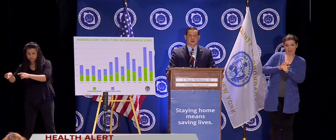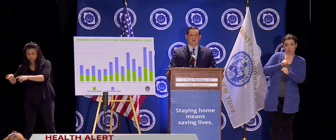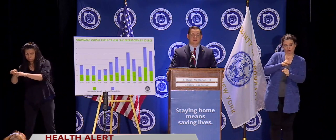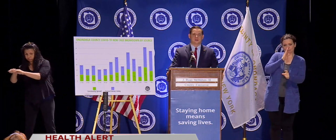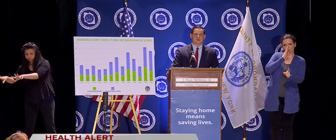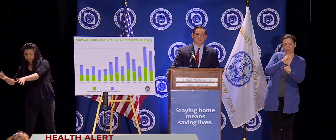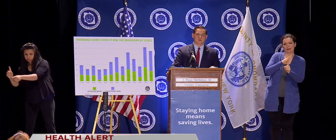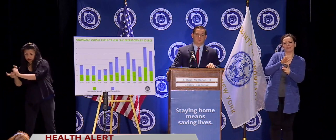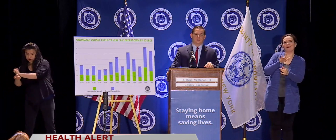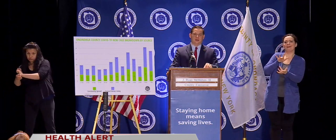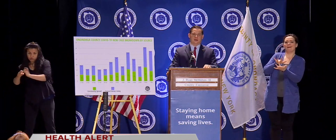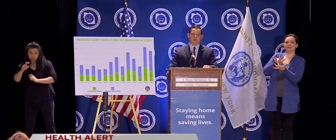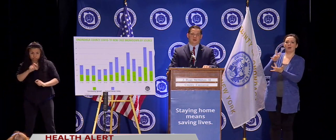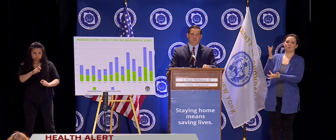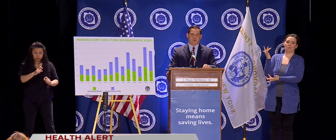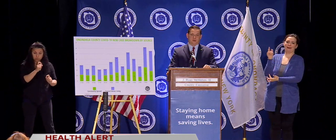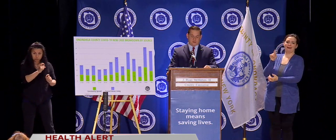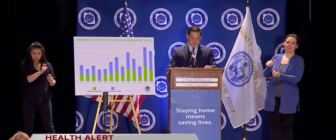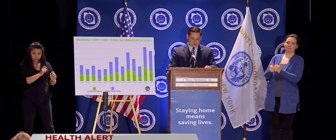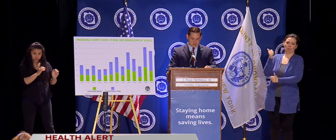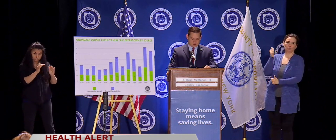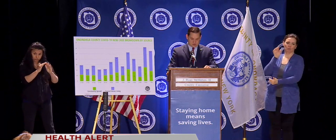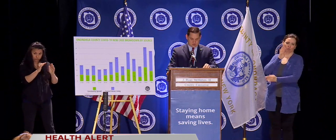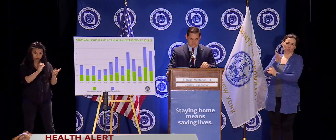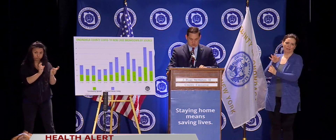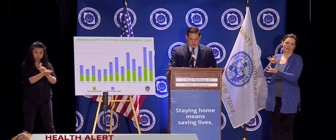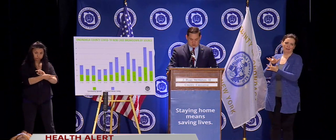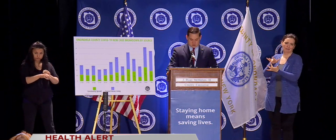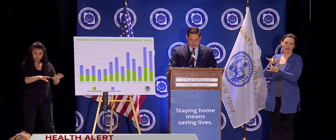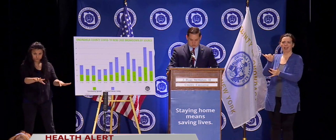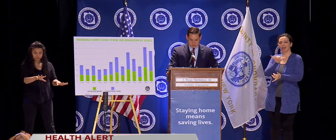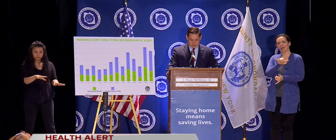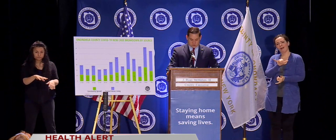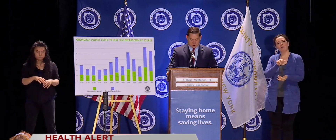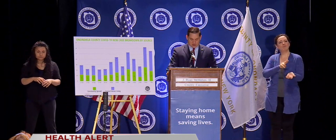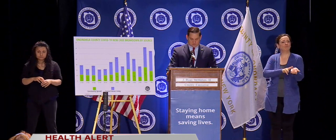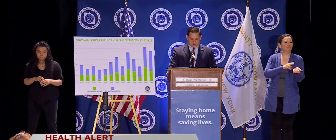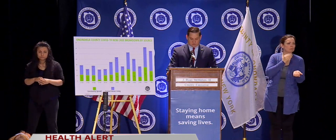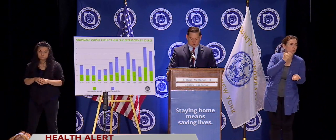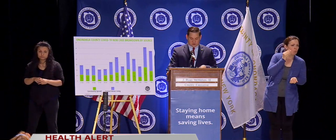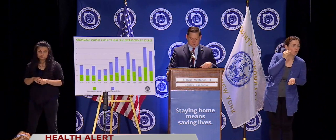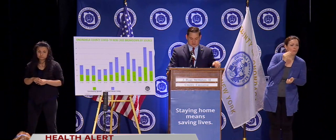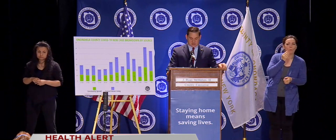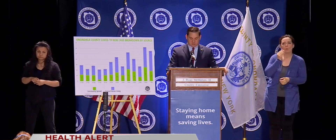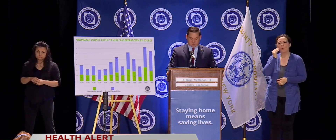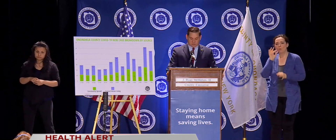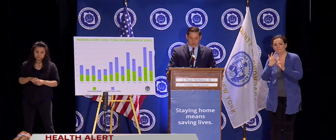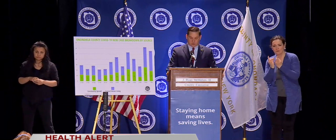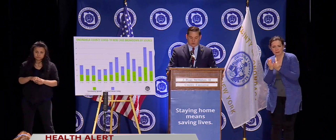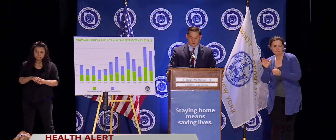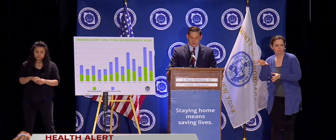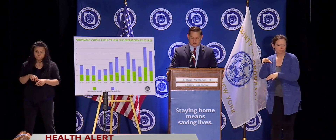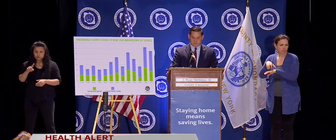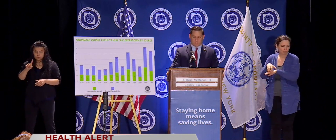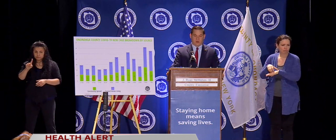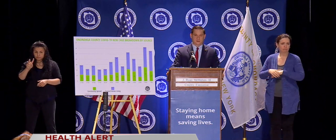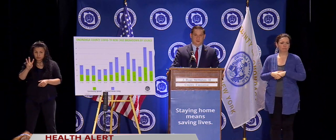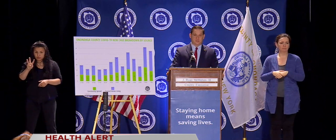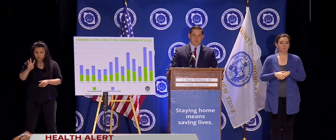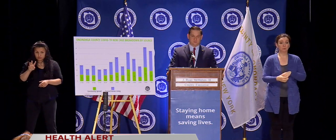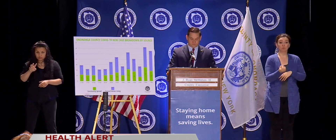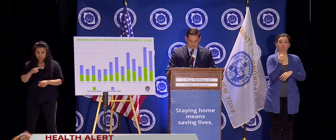and senior-related buildings. We now have 1,268 people in quarantine